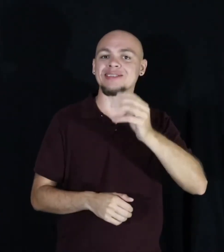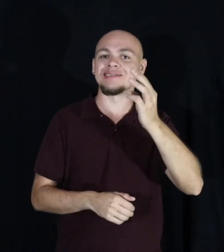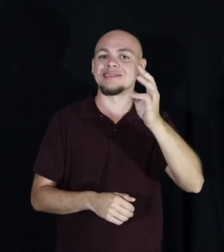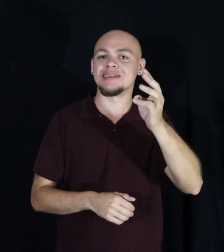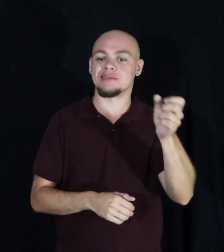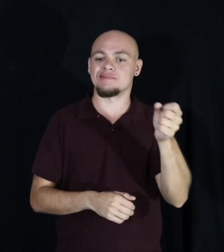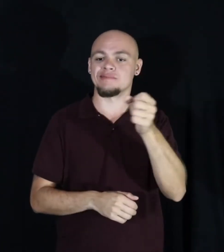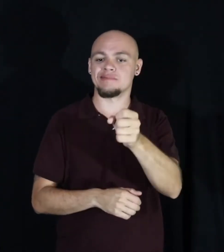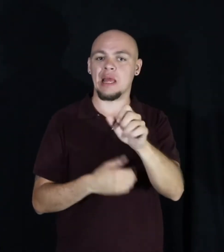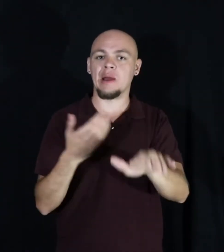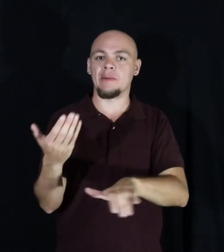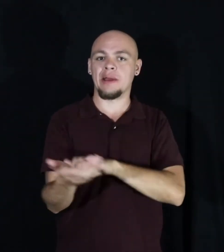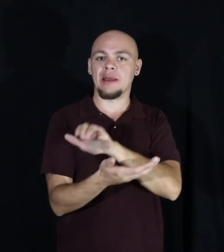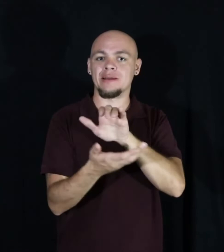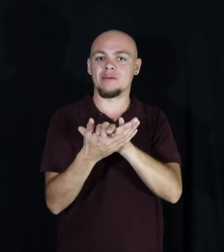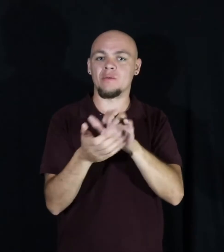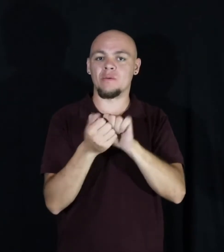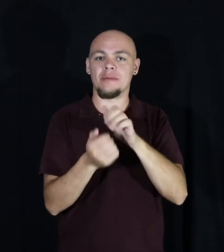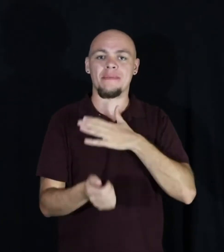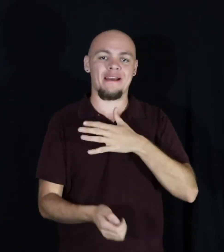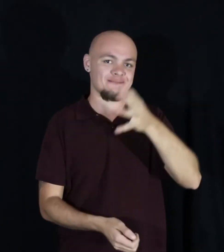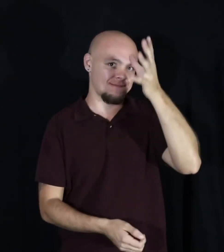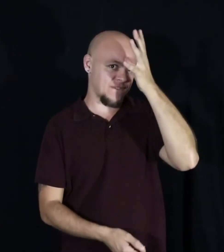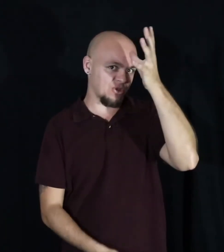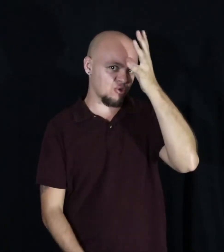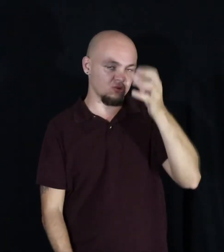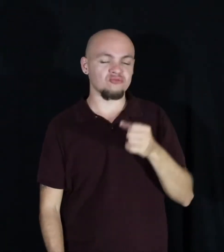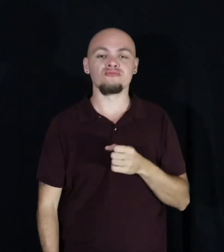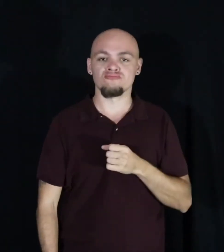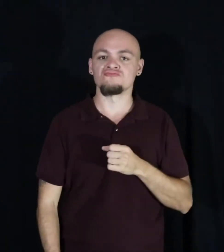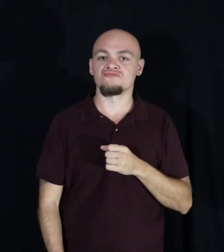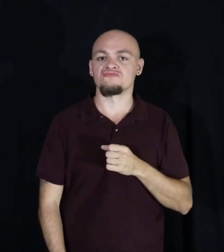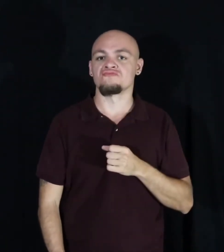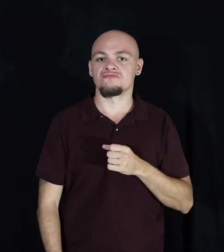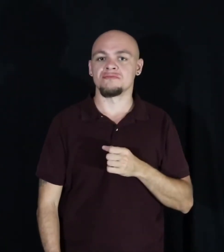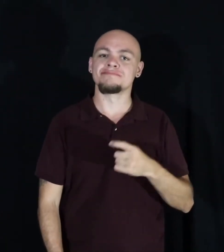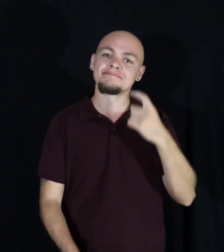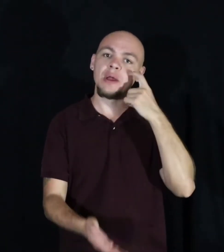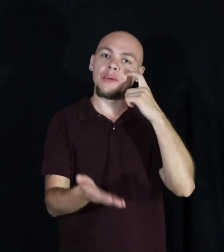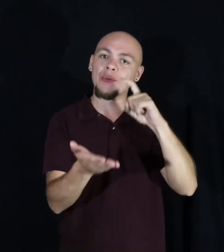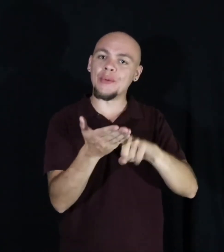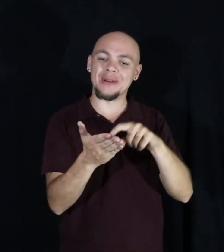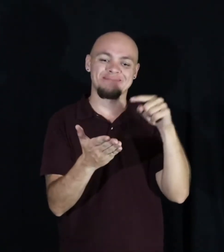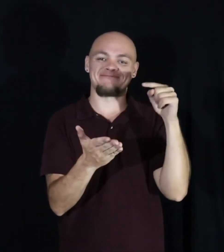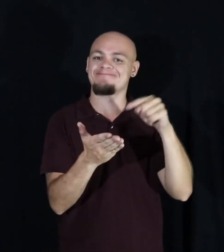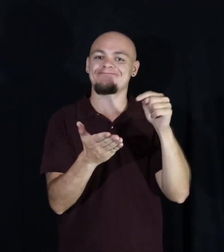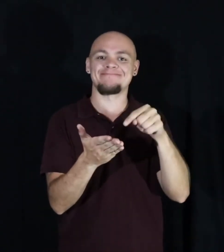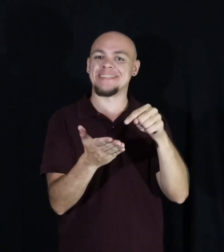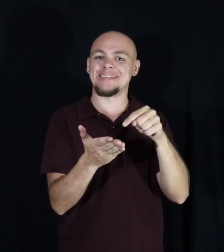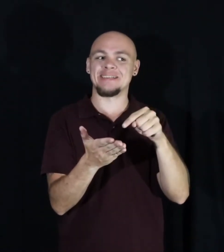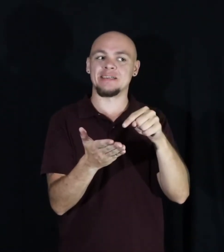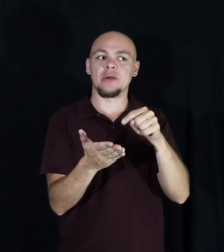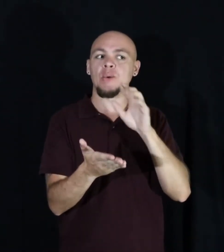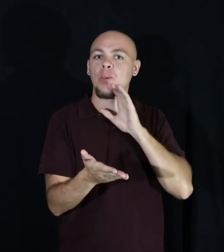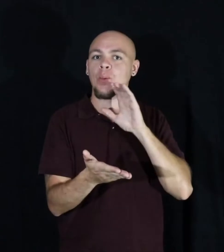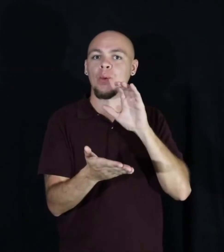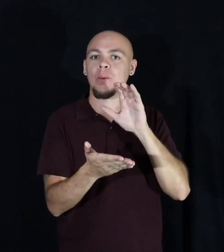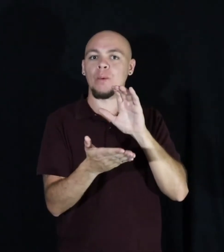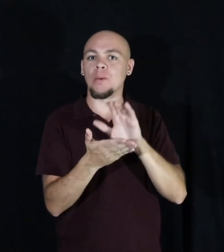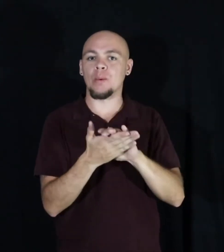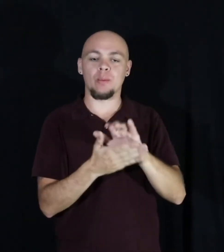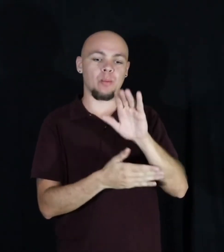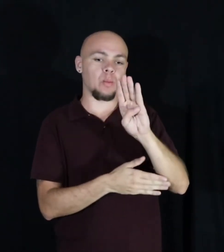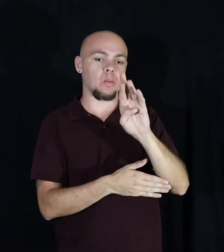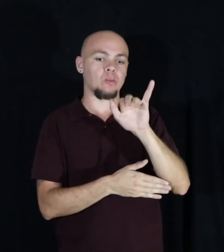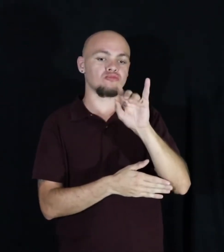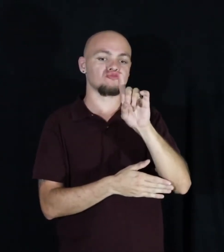in an arranged marriage with my father. Now, note, these are not bridesmaids. These